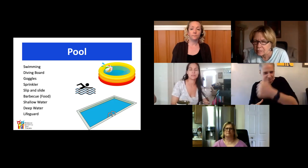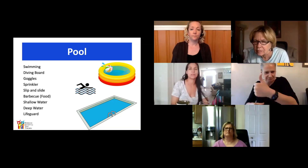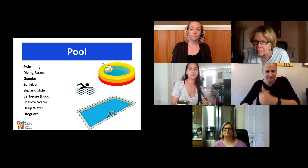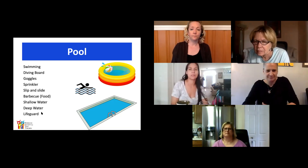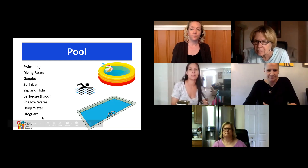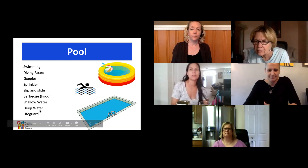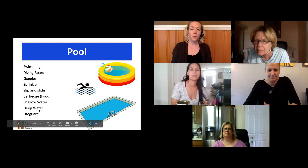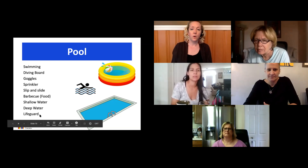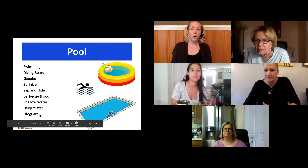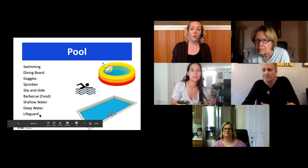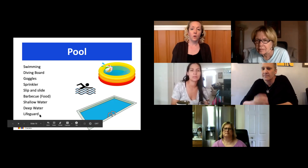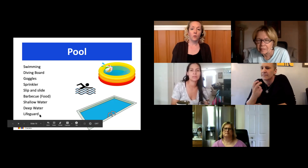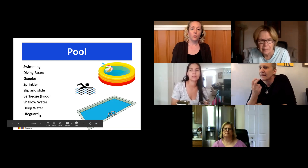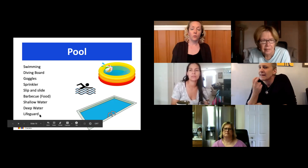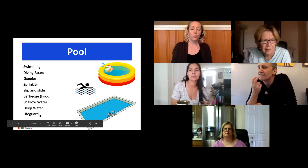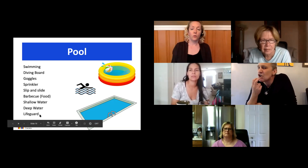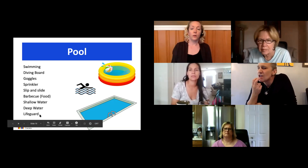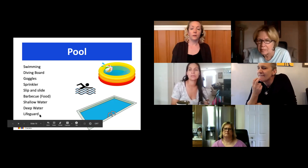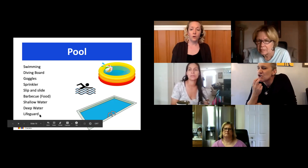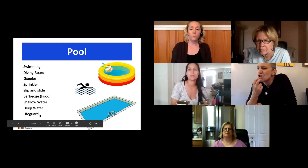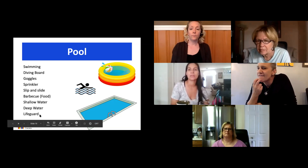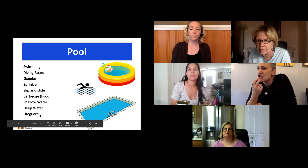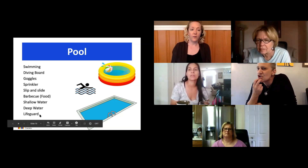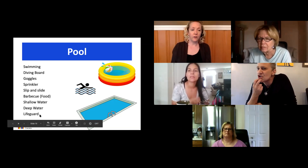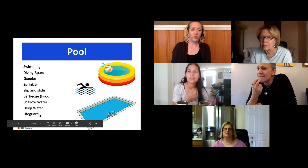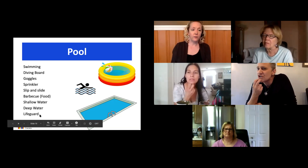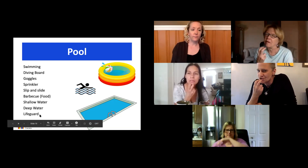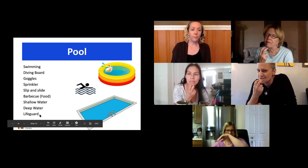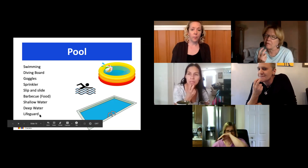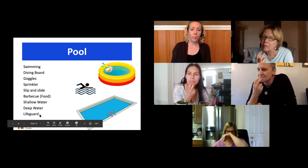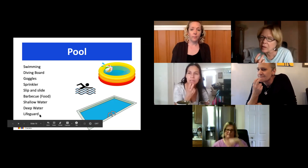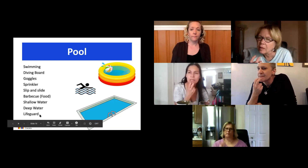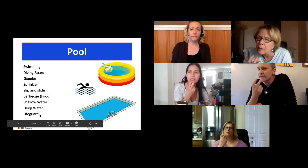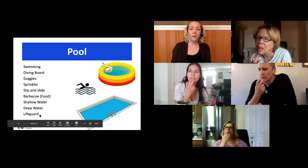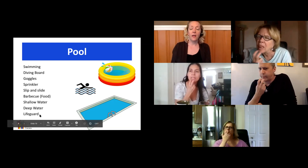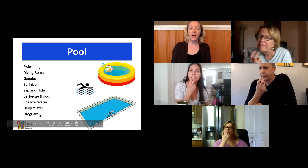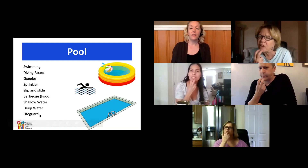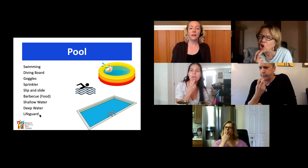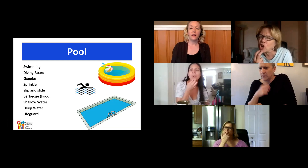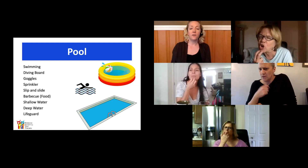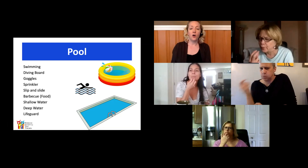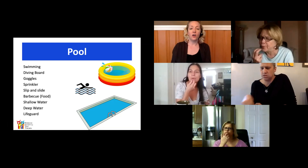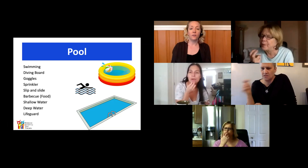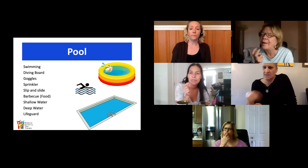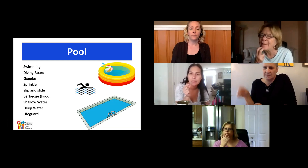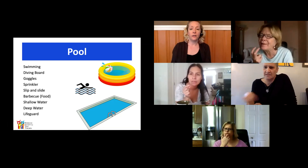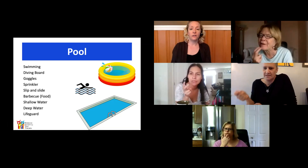Or like so. Very good. And then lifeguard, because they have a whistle.